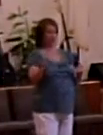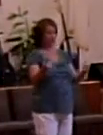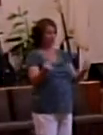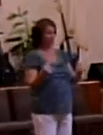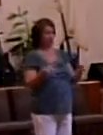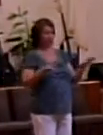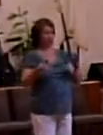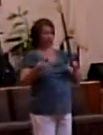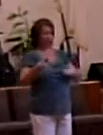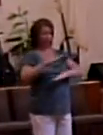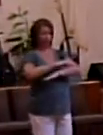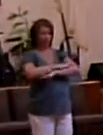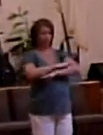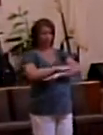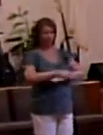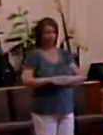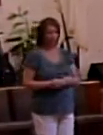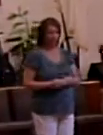prepare the table.